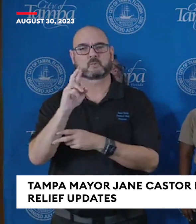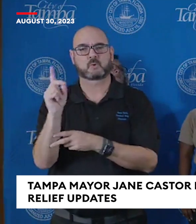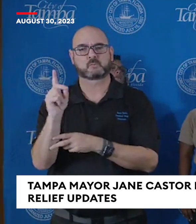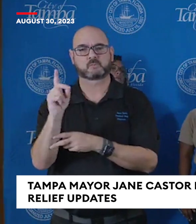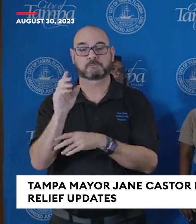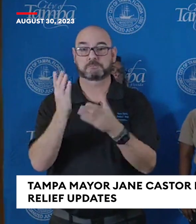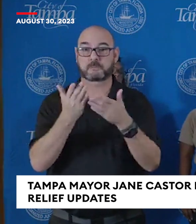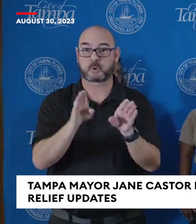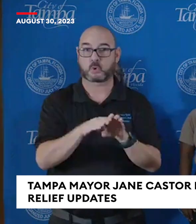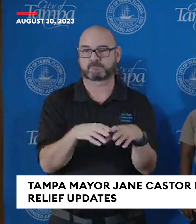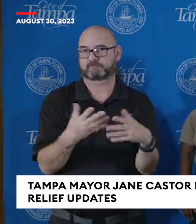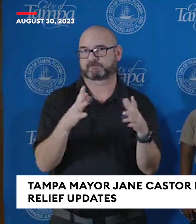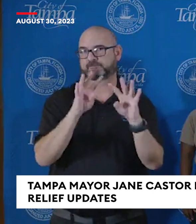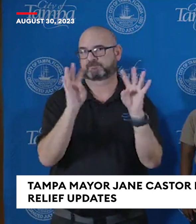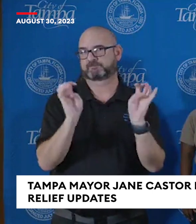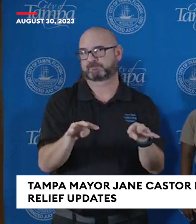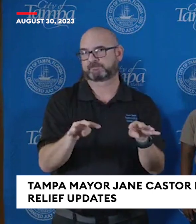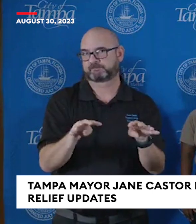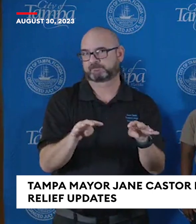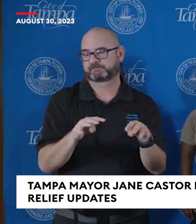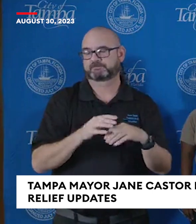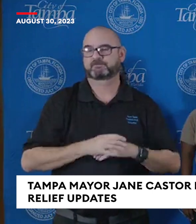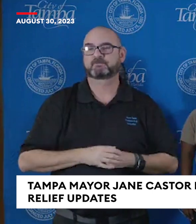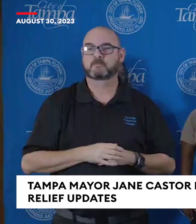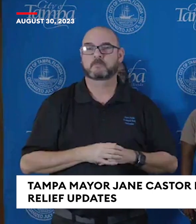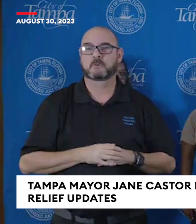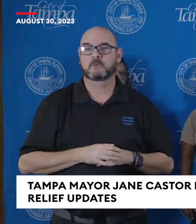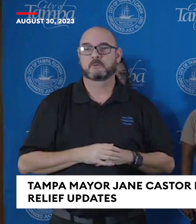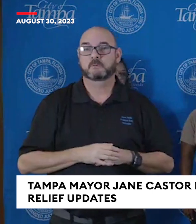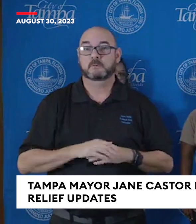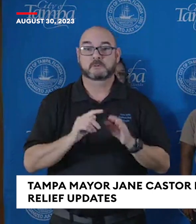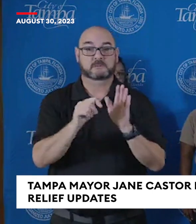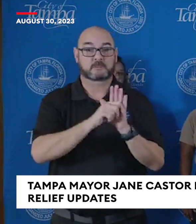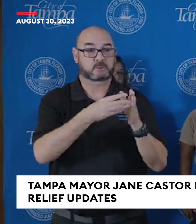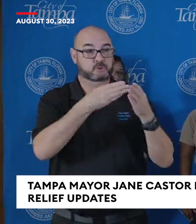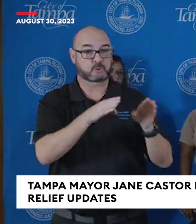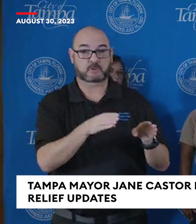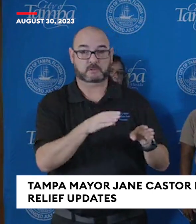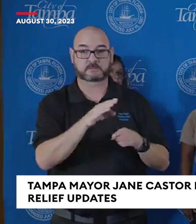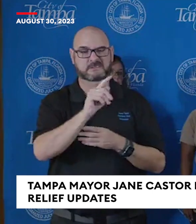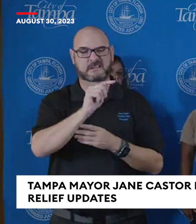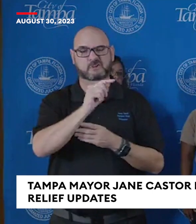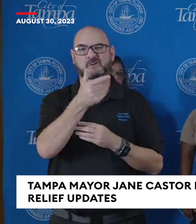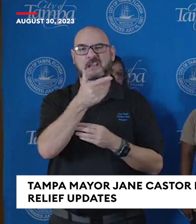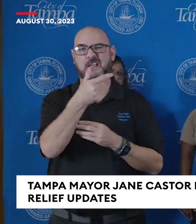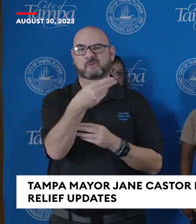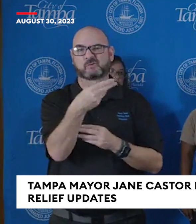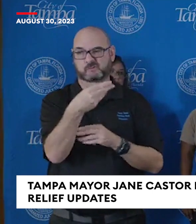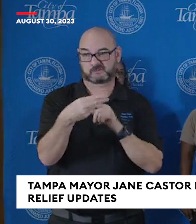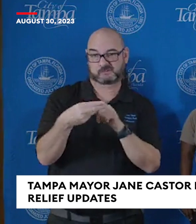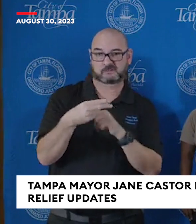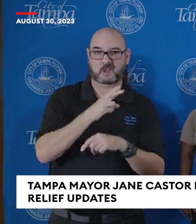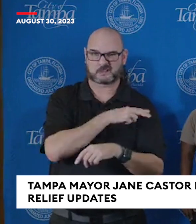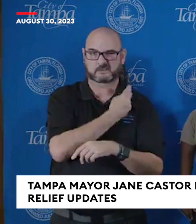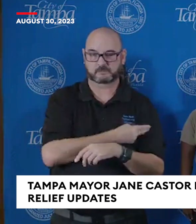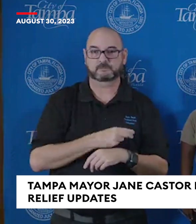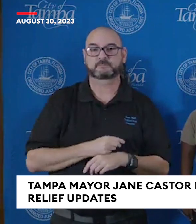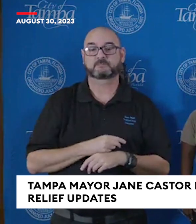from Tampa General Hospital, and they are keeping all of their personnel. They were putting